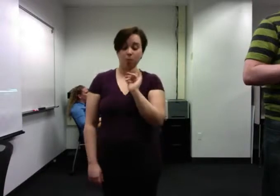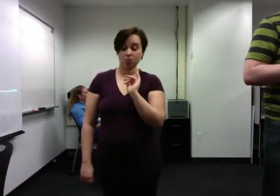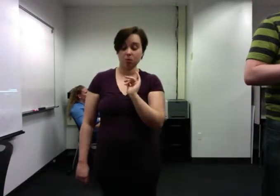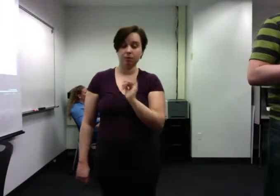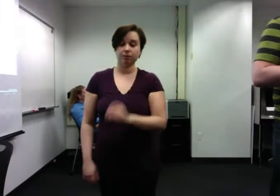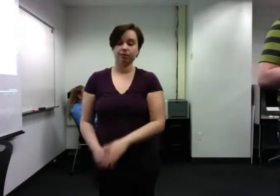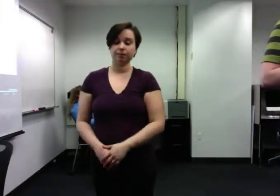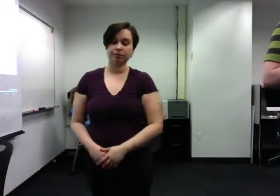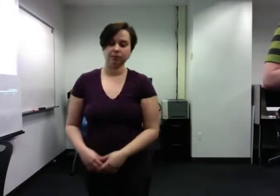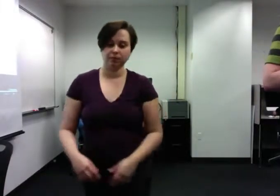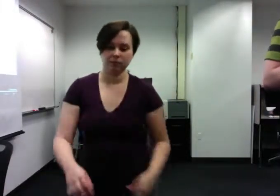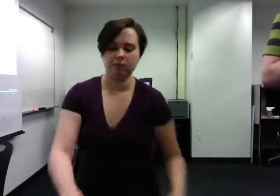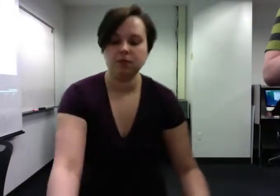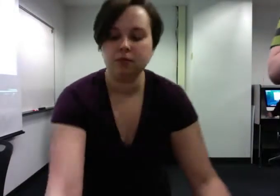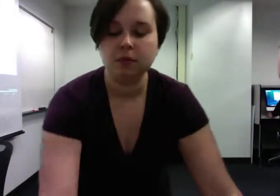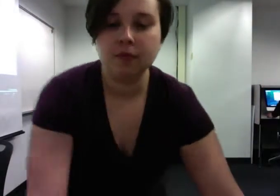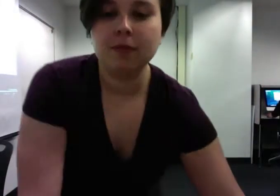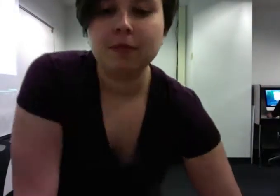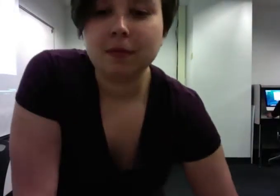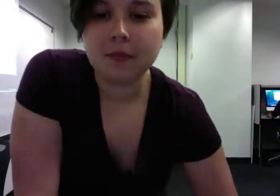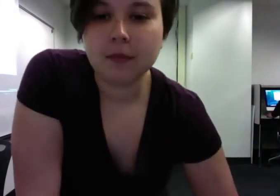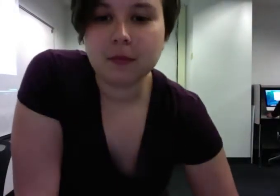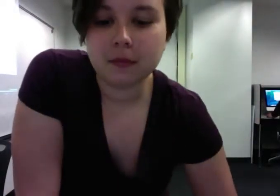Your body changes over